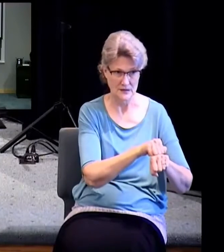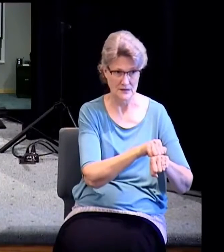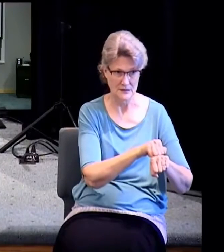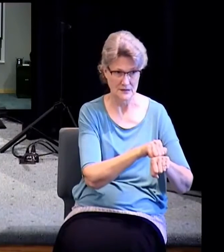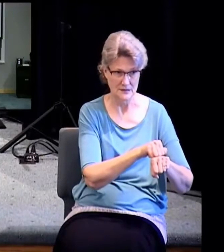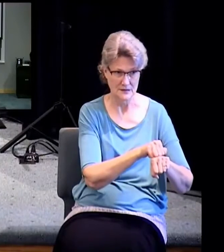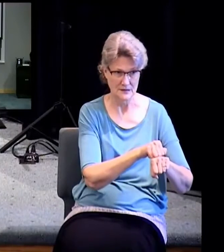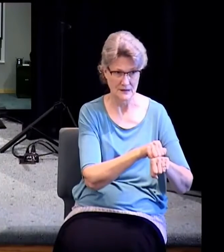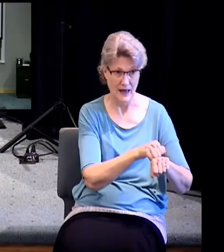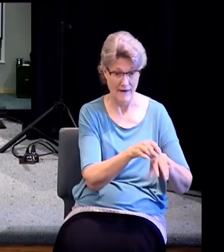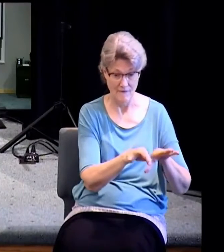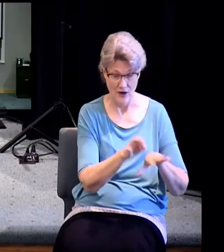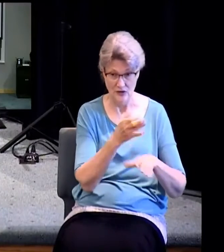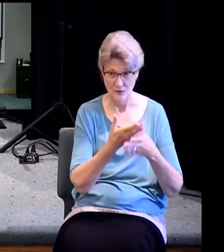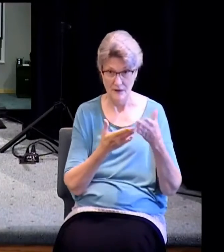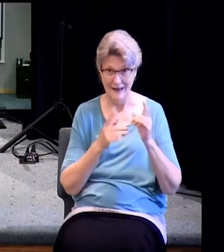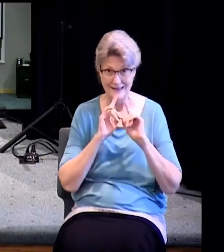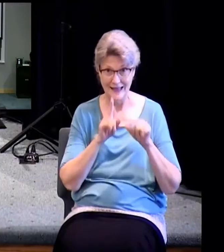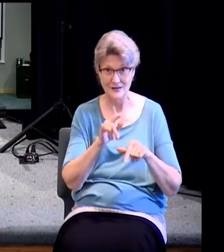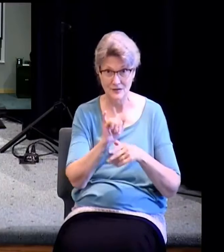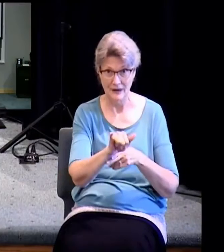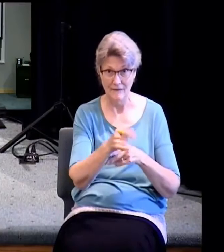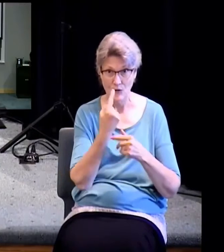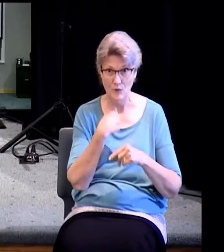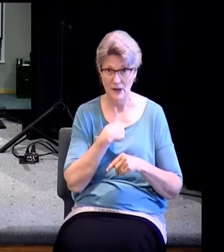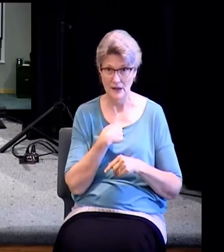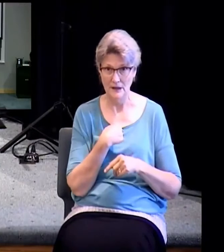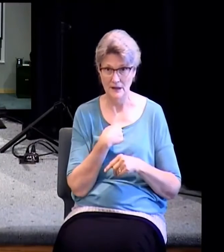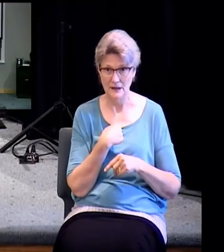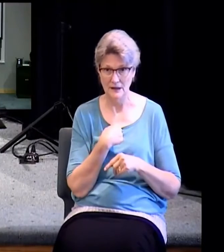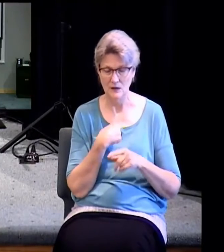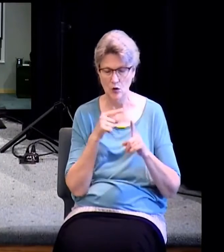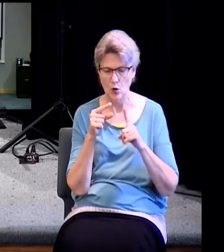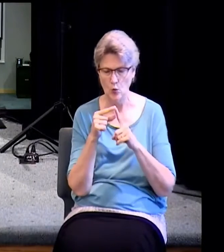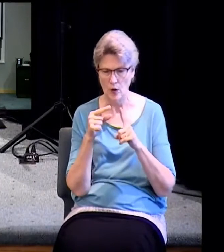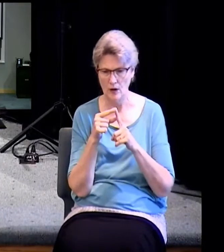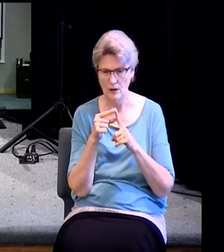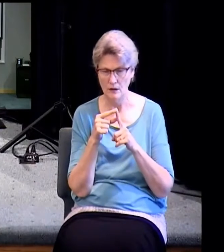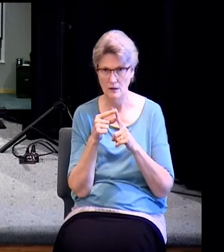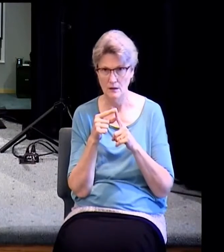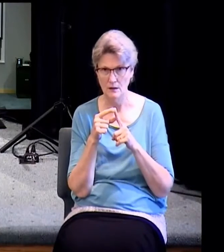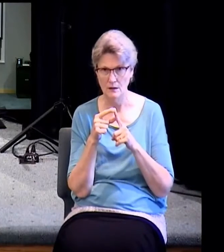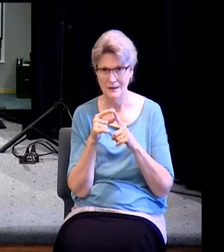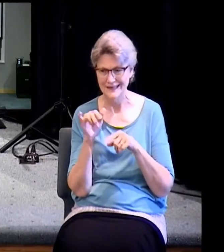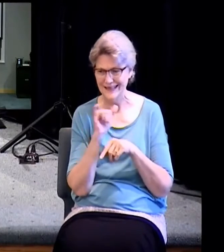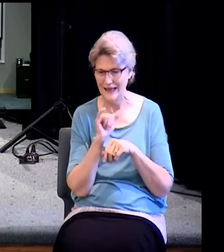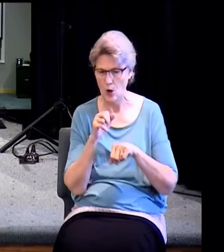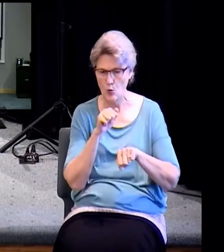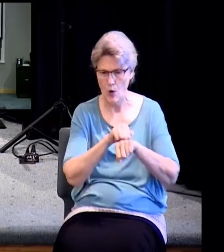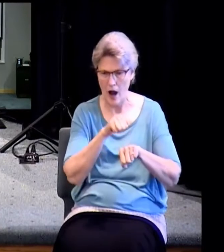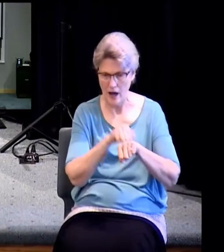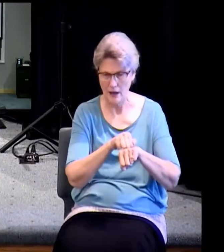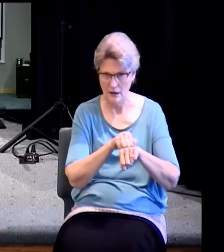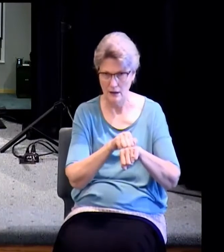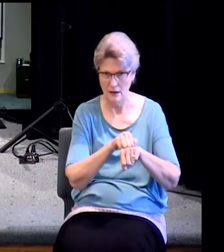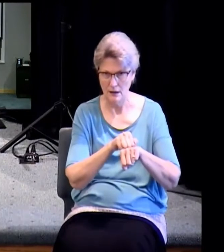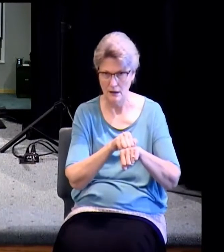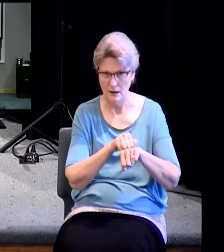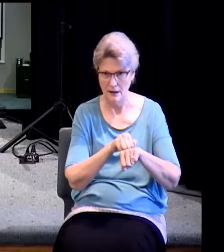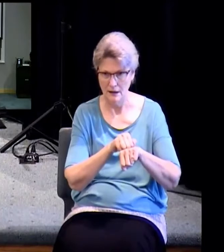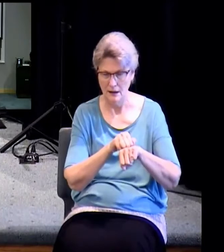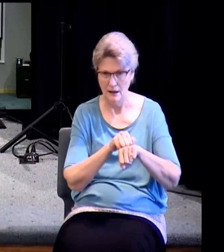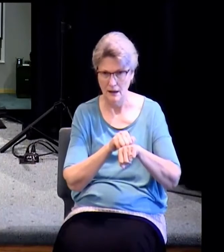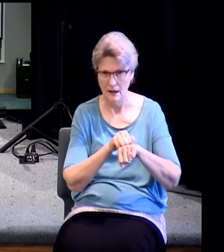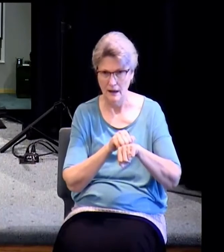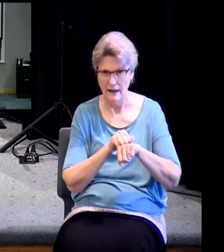Well, I found something that has answered that question for me. The Word, first of all, is like a rock to us. It can crush